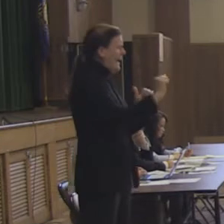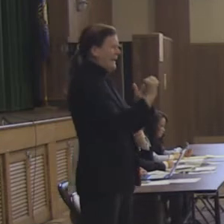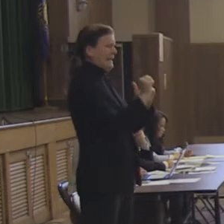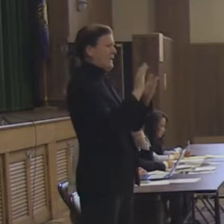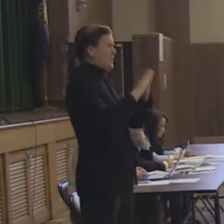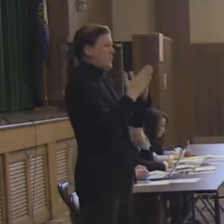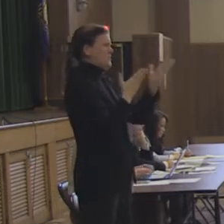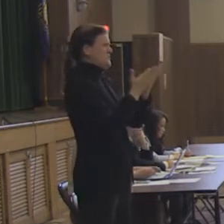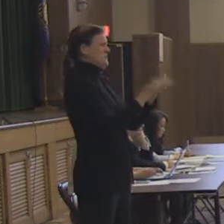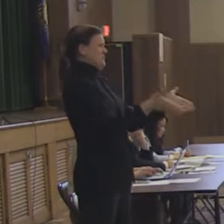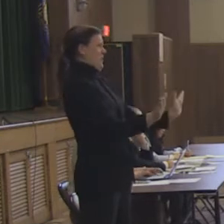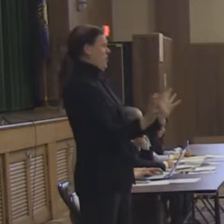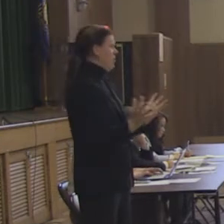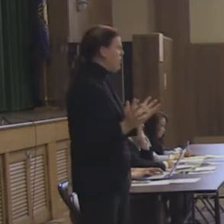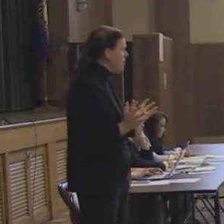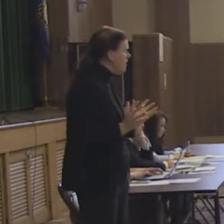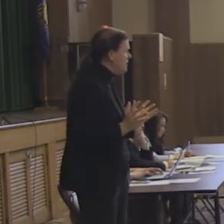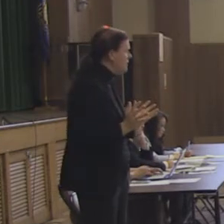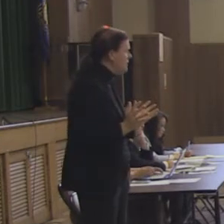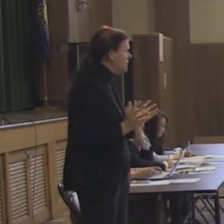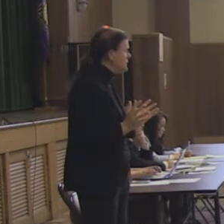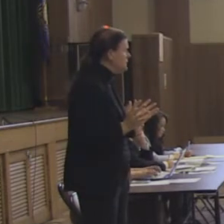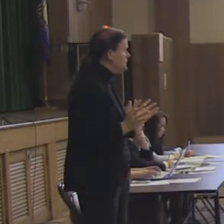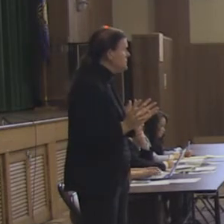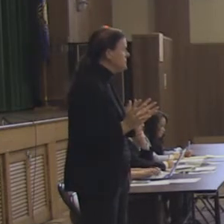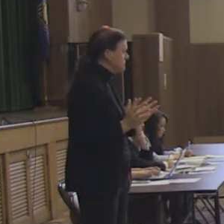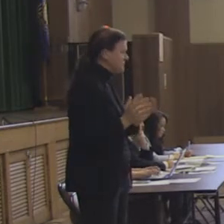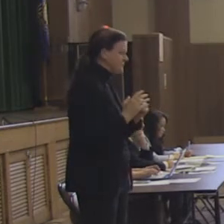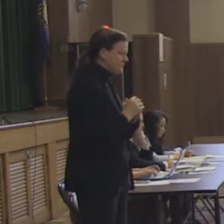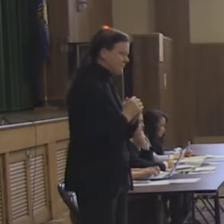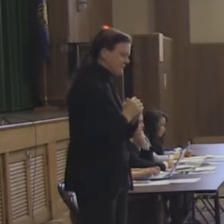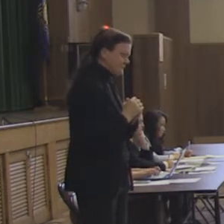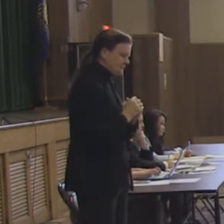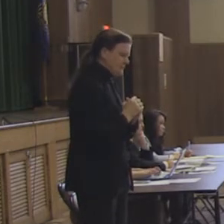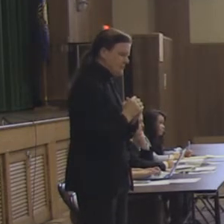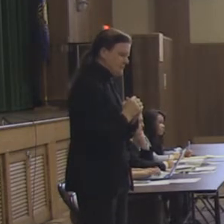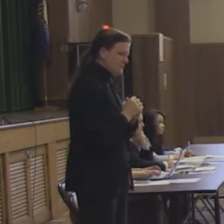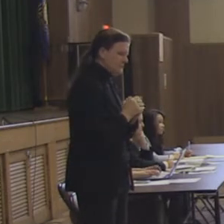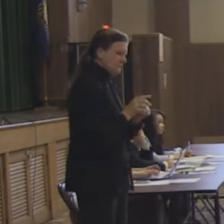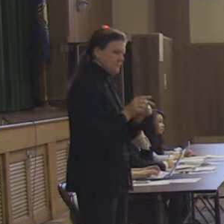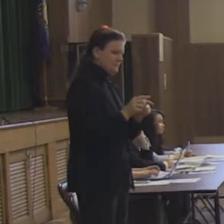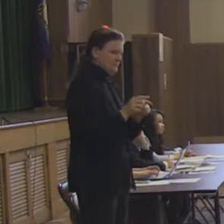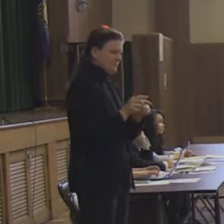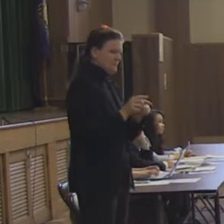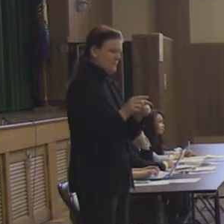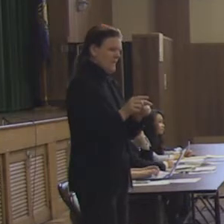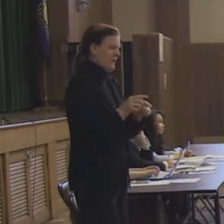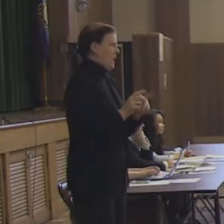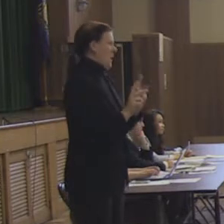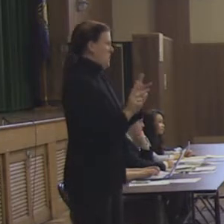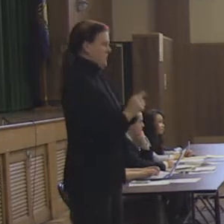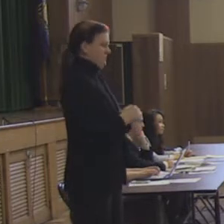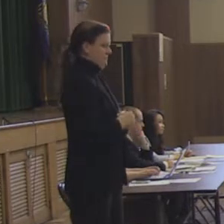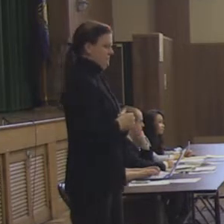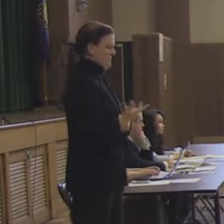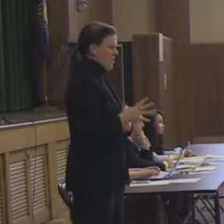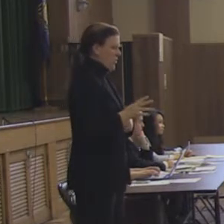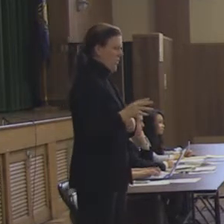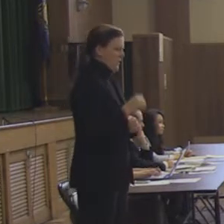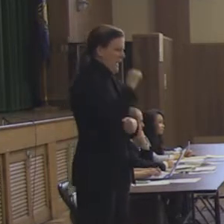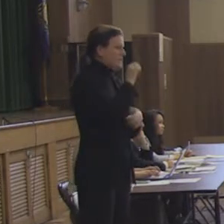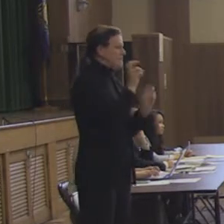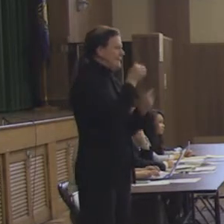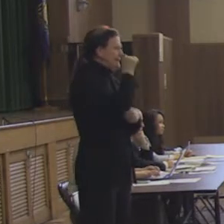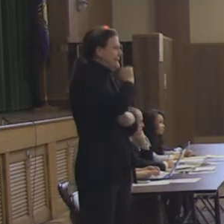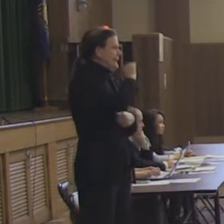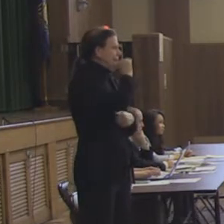community services. What you will hear in particular with developmental disability is that people don't want to deal with them. When I first